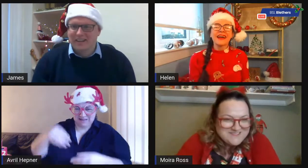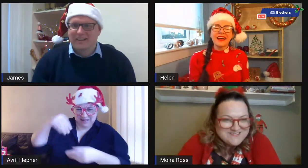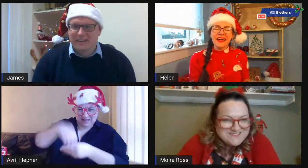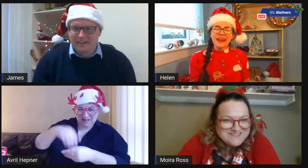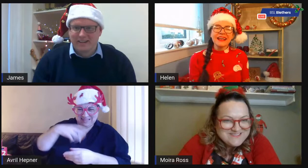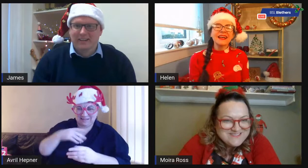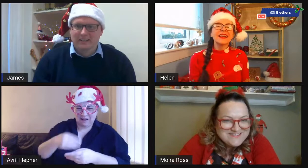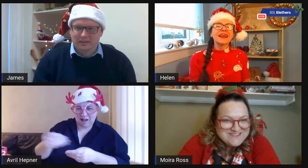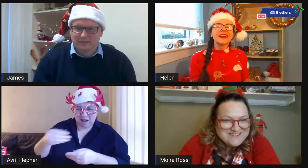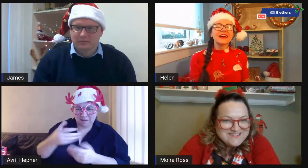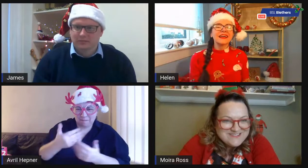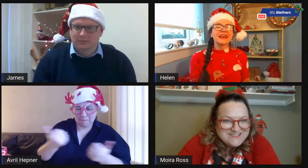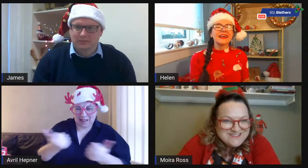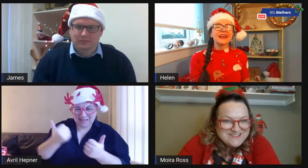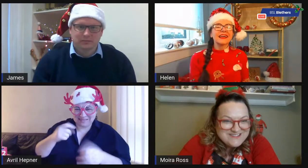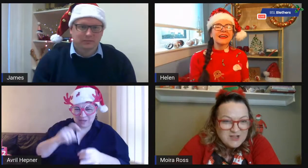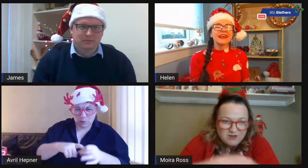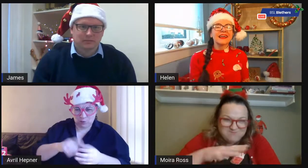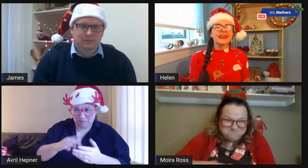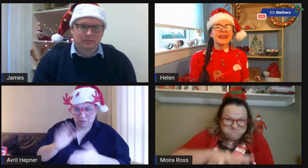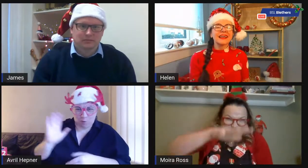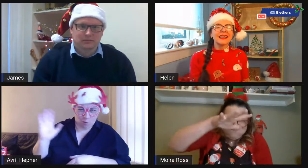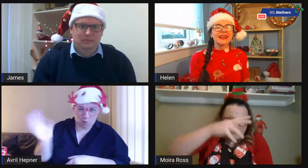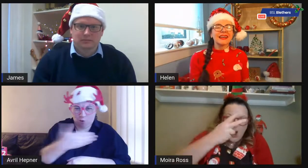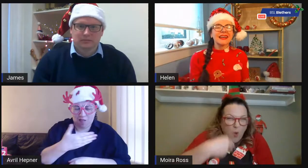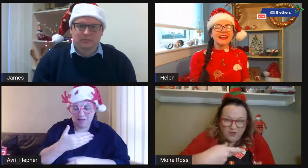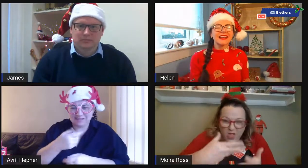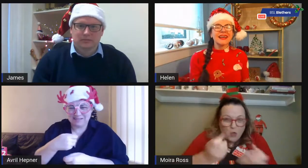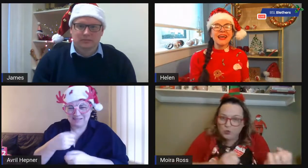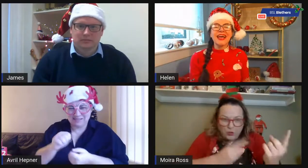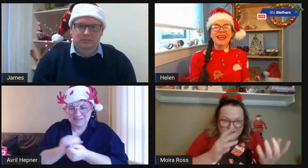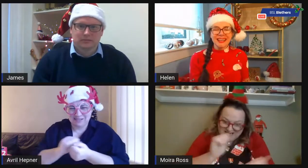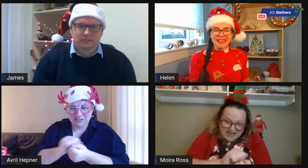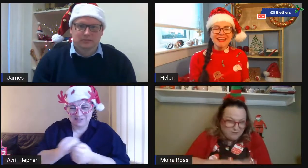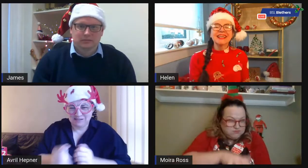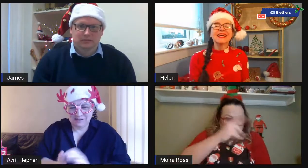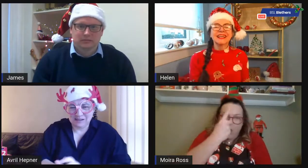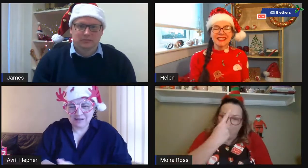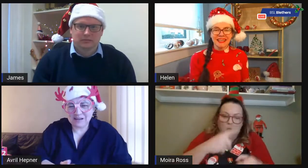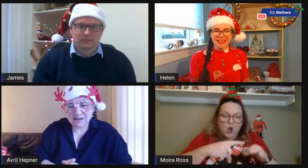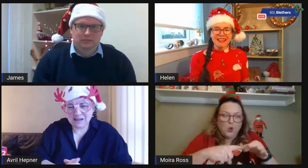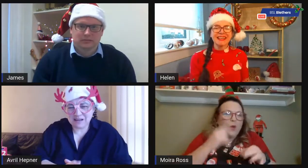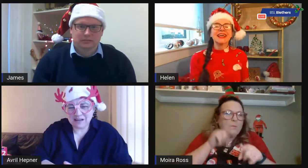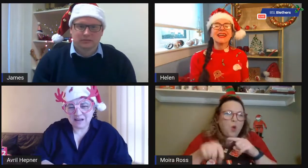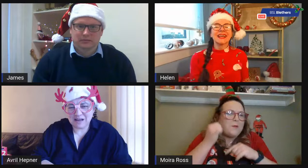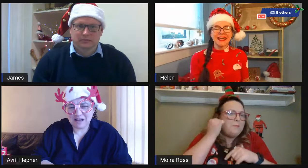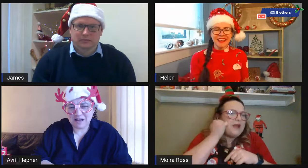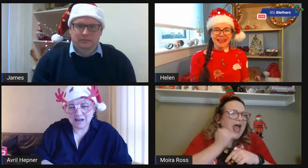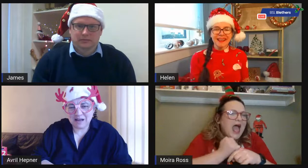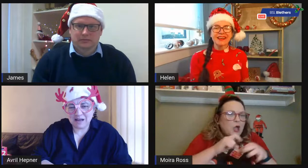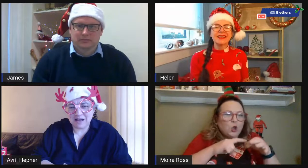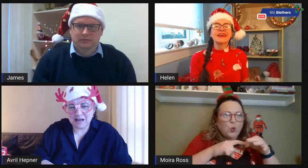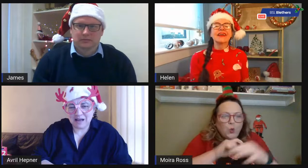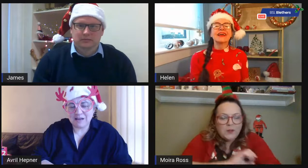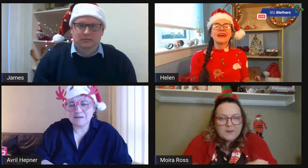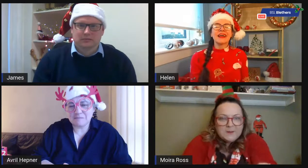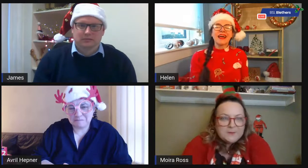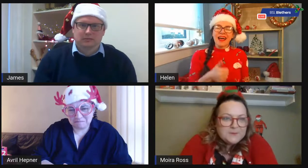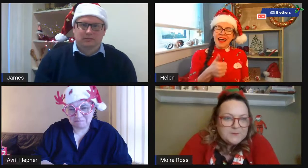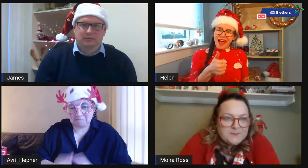like that afterwards. That's just a memory from years ago. I remembered. So maybe there are enough queens for everyone to have the queen, right?